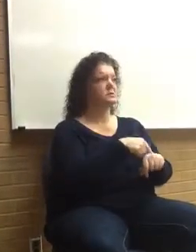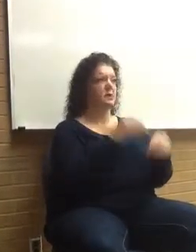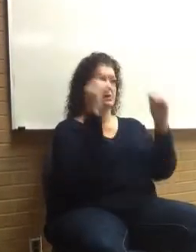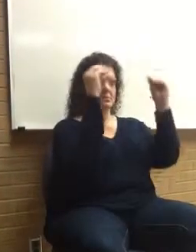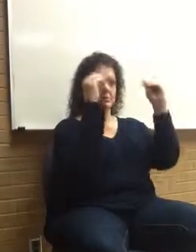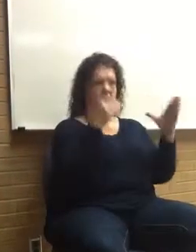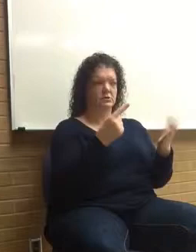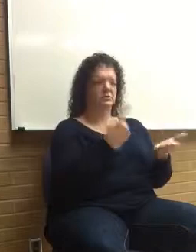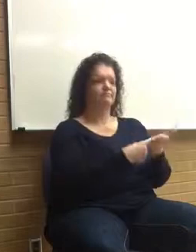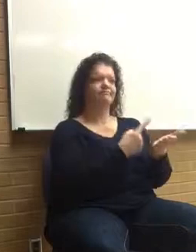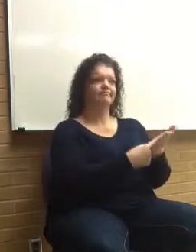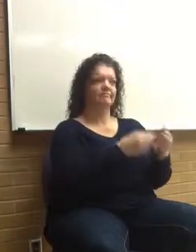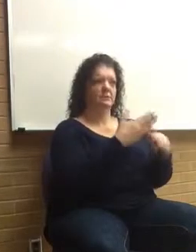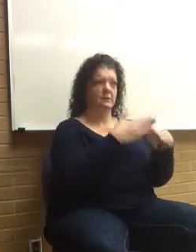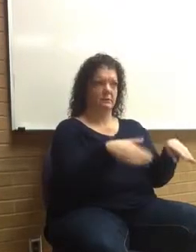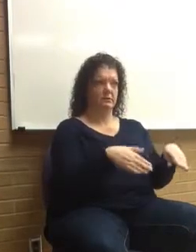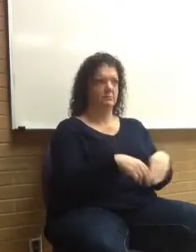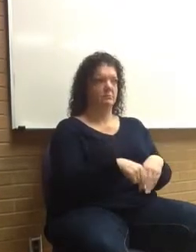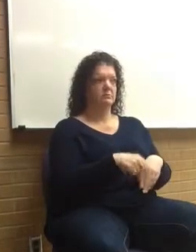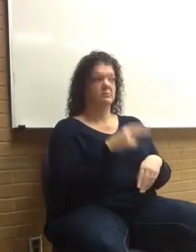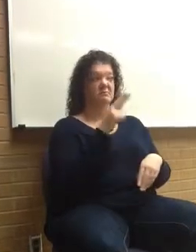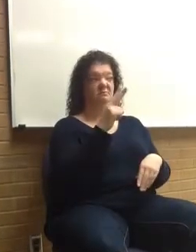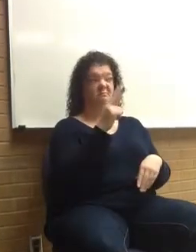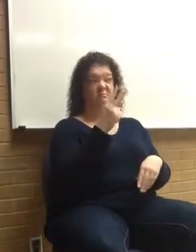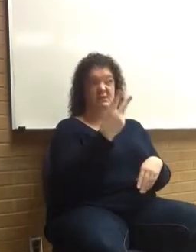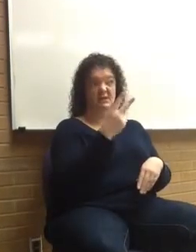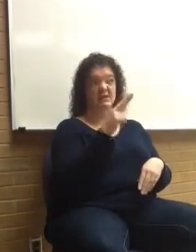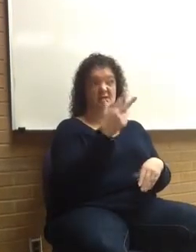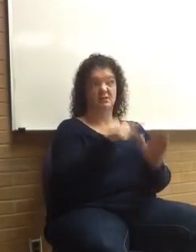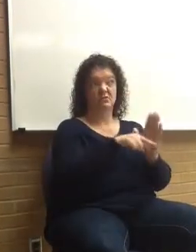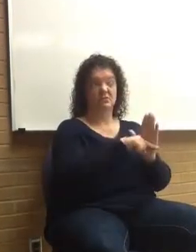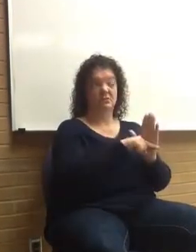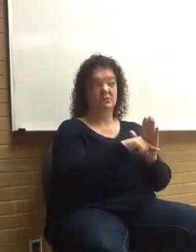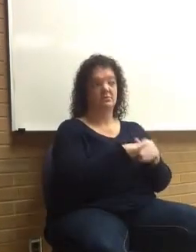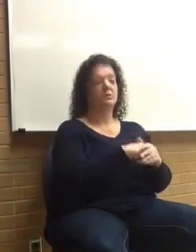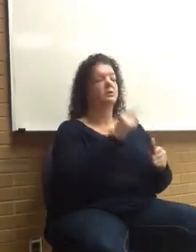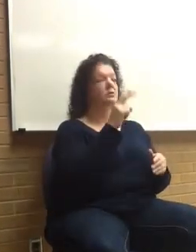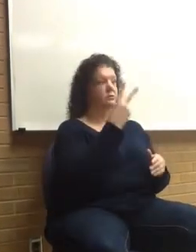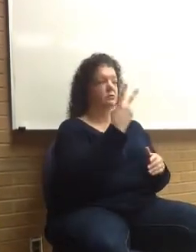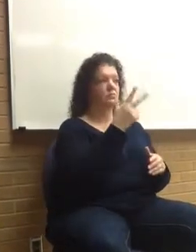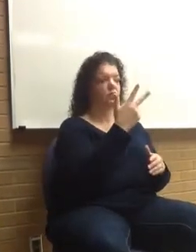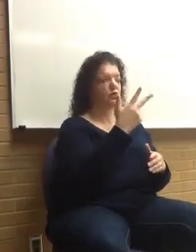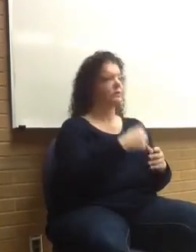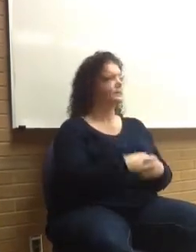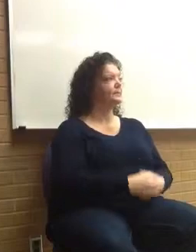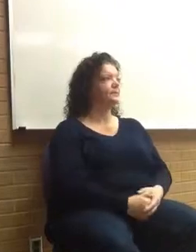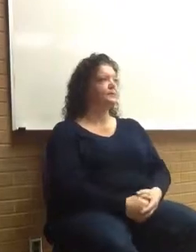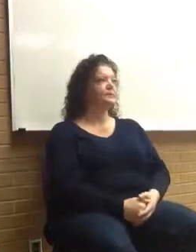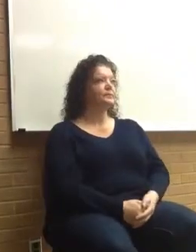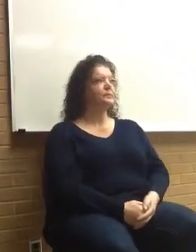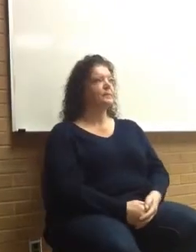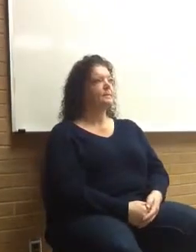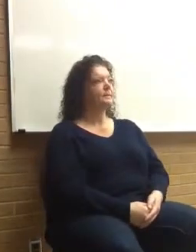Was that second or third grade? Third. Okay, all right. So let me ask you this, otherwise my notes